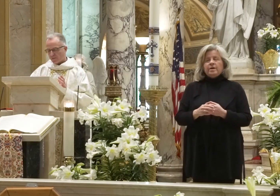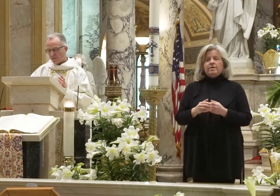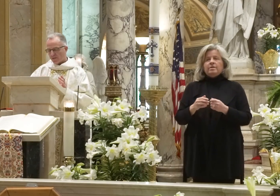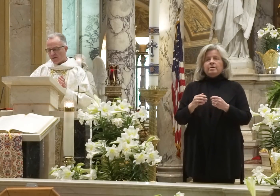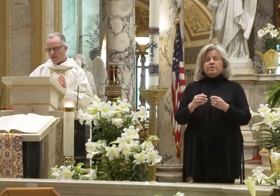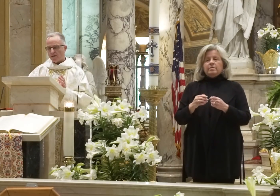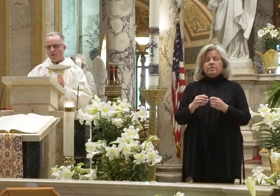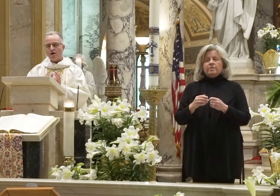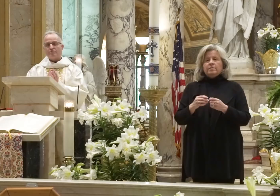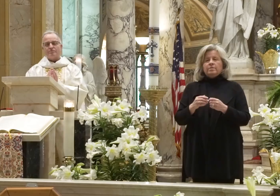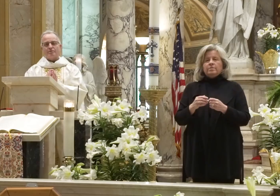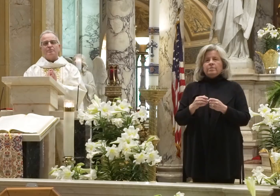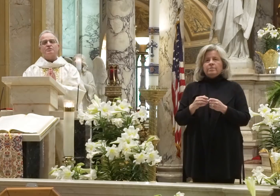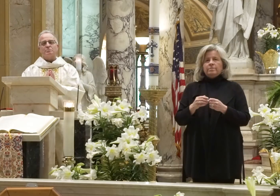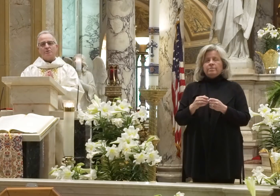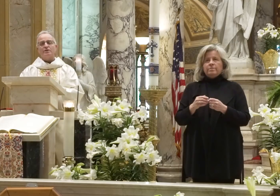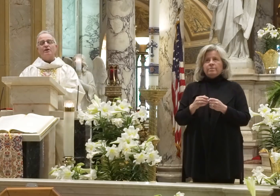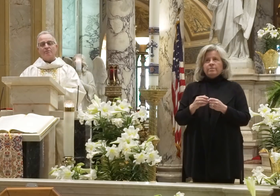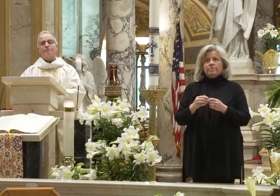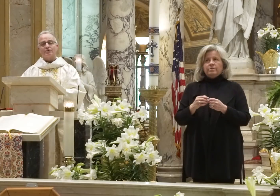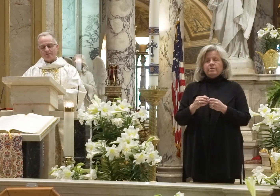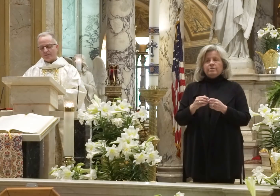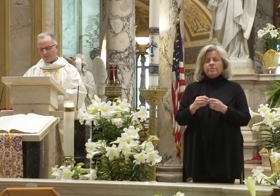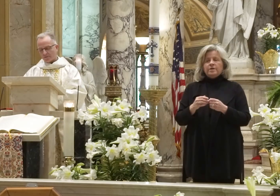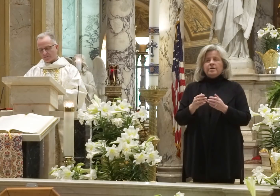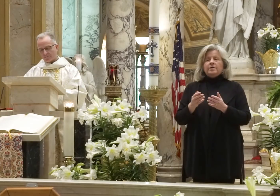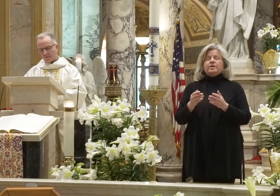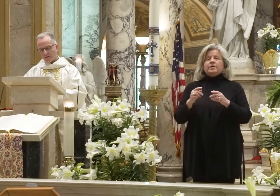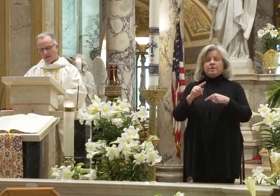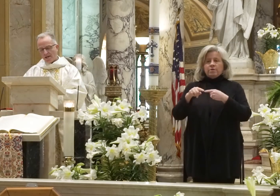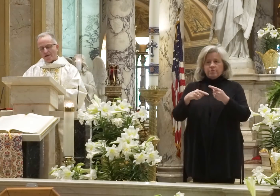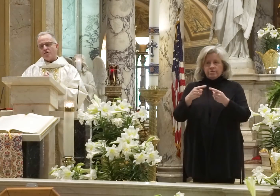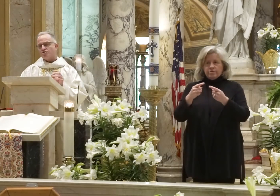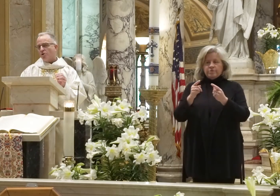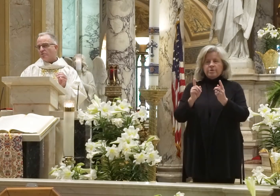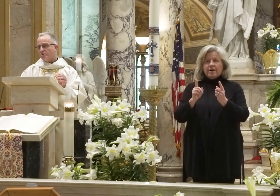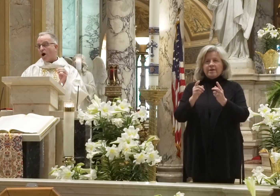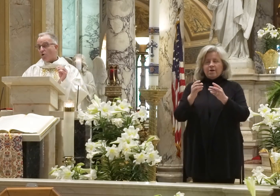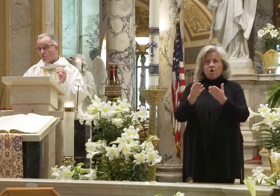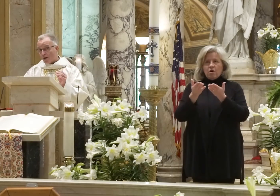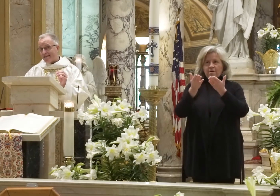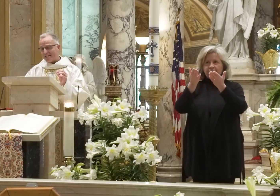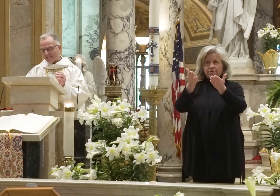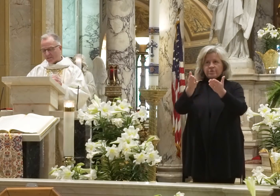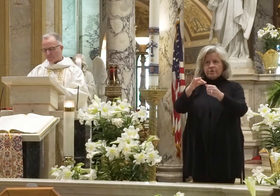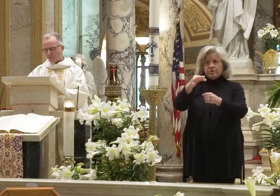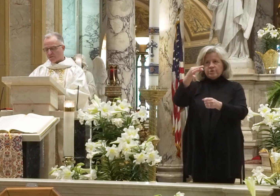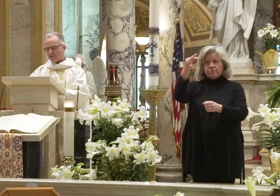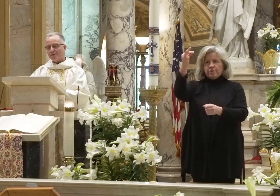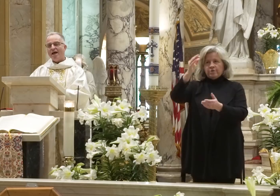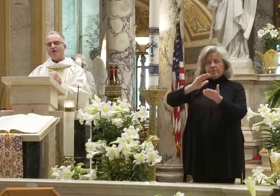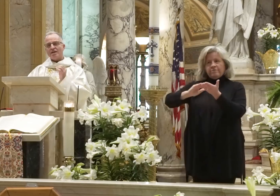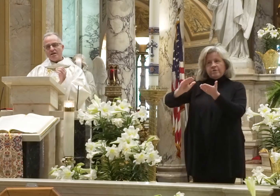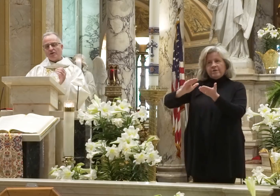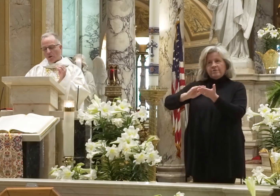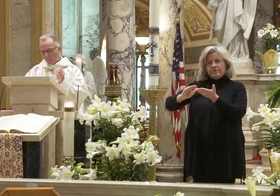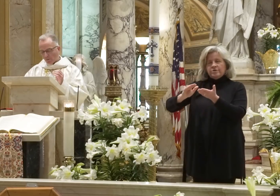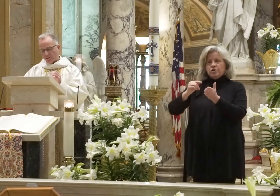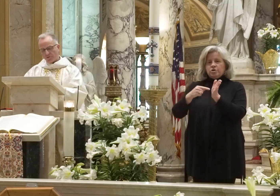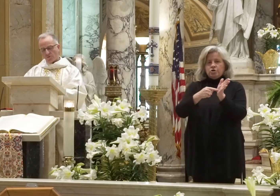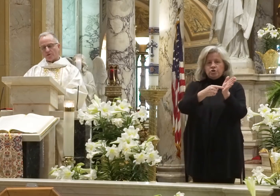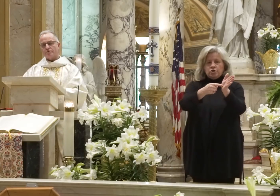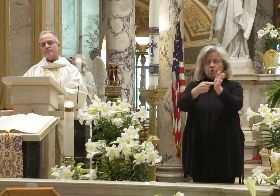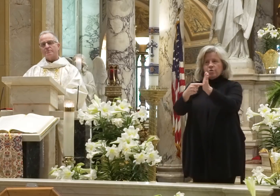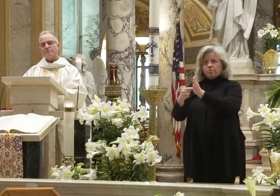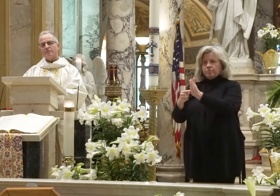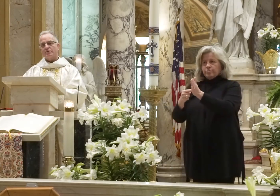through and offers them the spirit of forgiveness. He shows them how great is his mercy that even